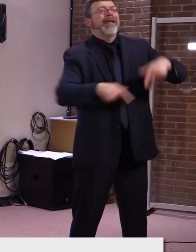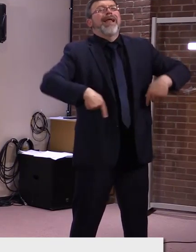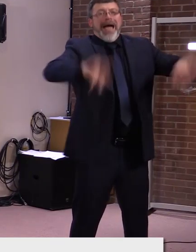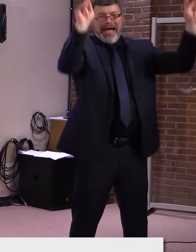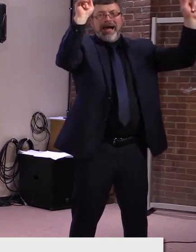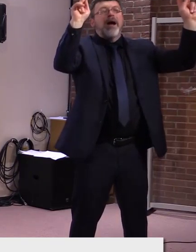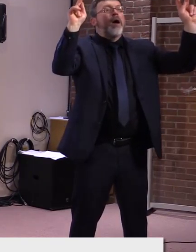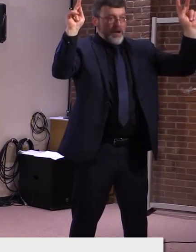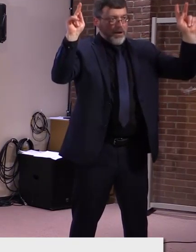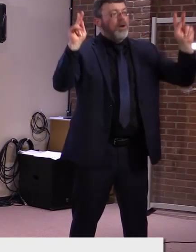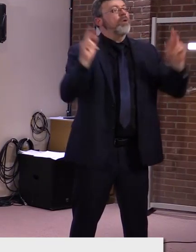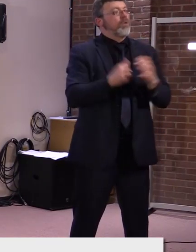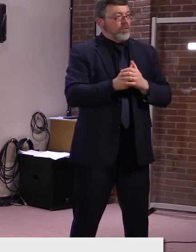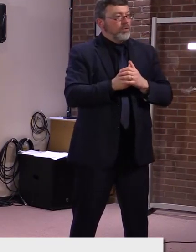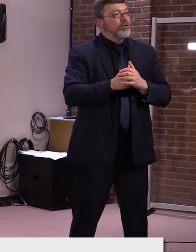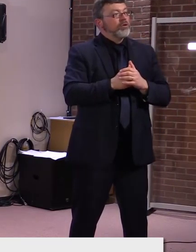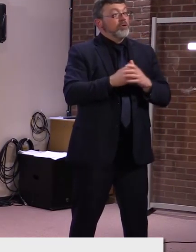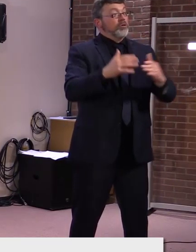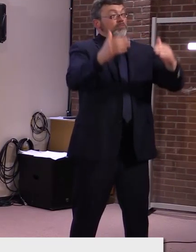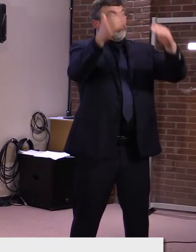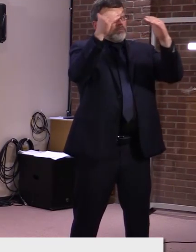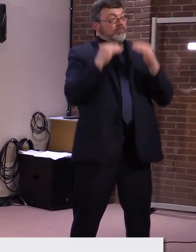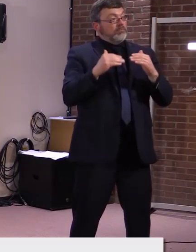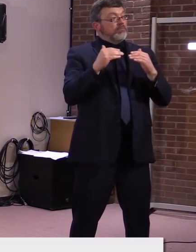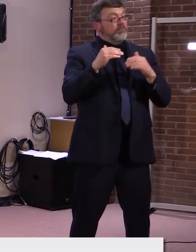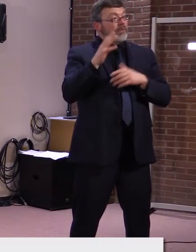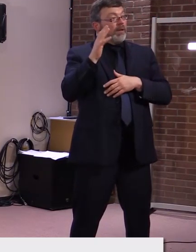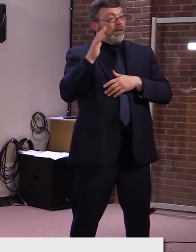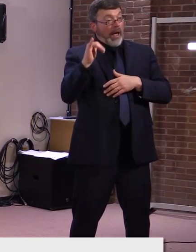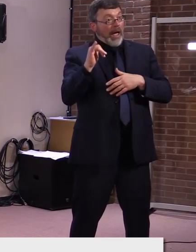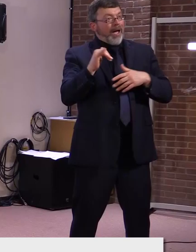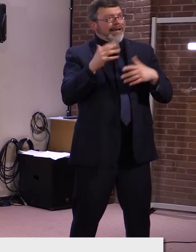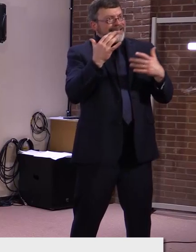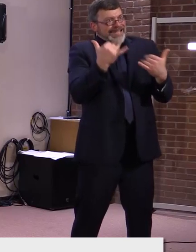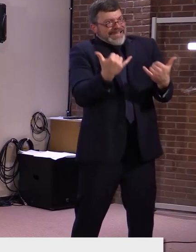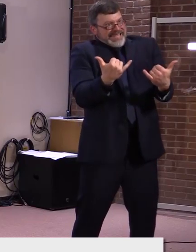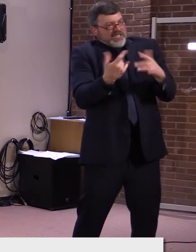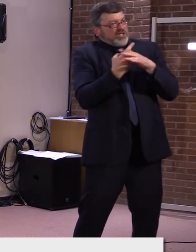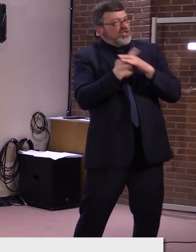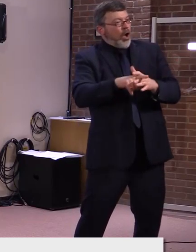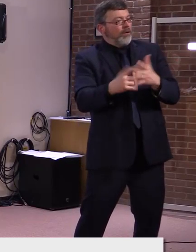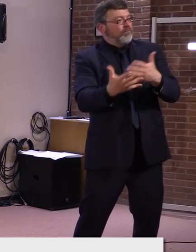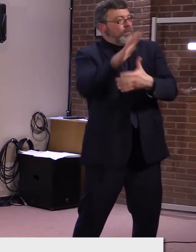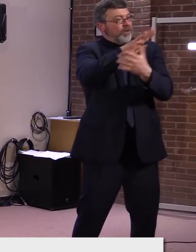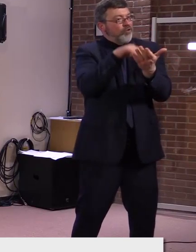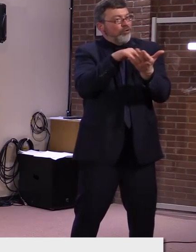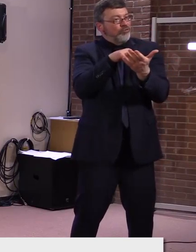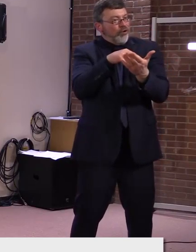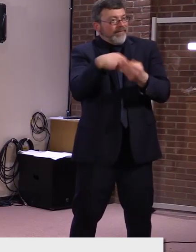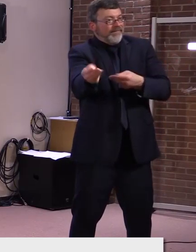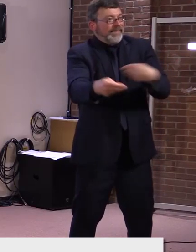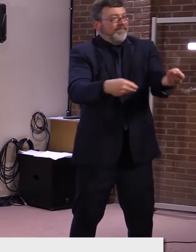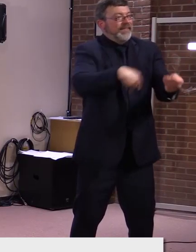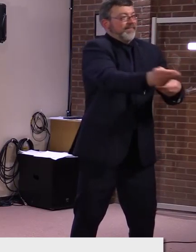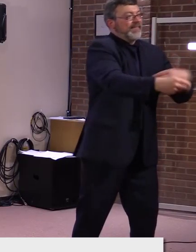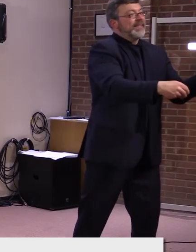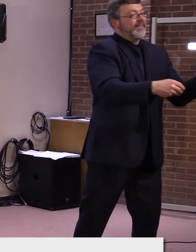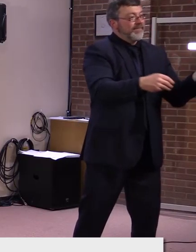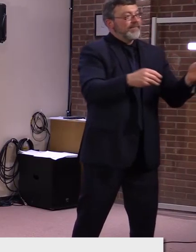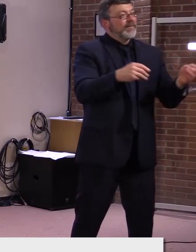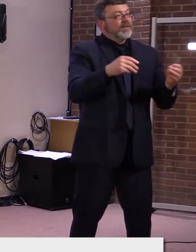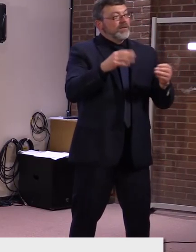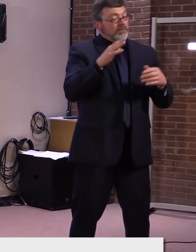we will be distributing vaccine to primary care physicians. It will start with Moderna, but expand to Pfizer and Johnson